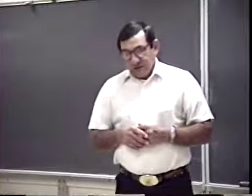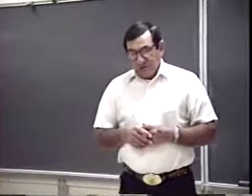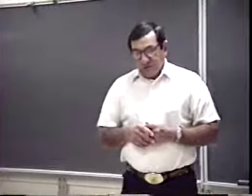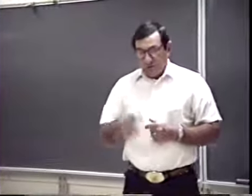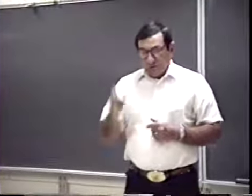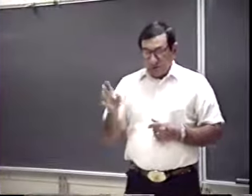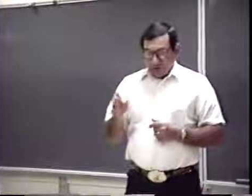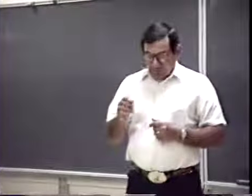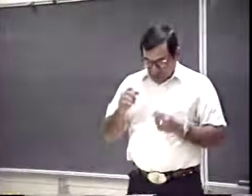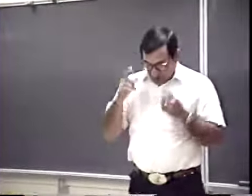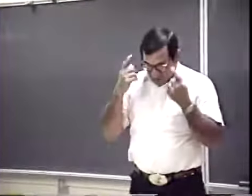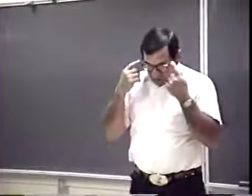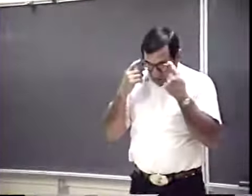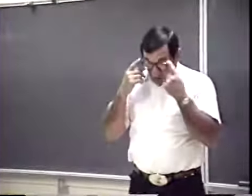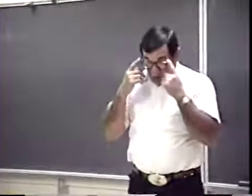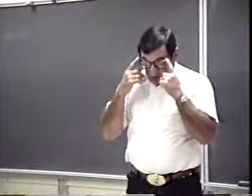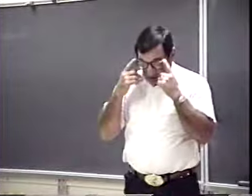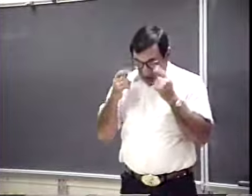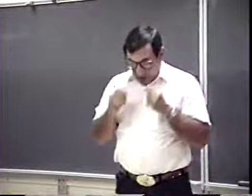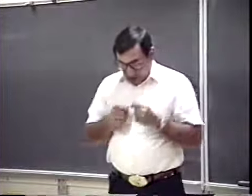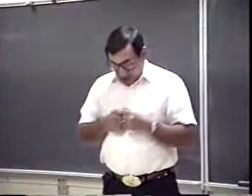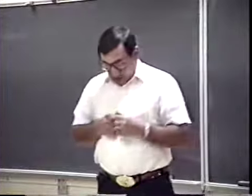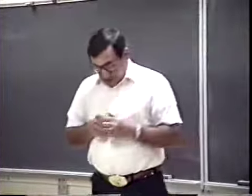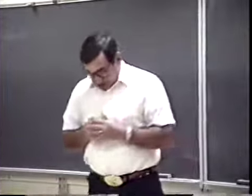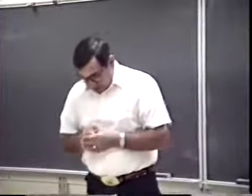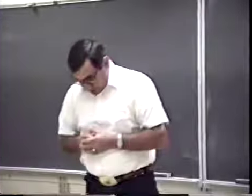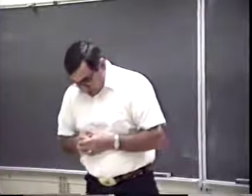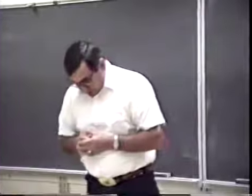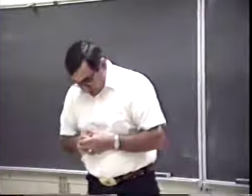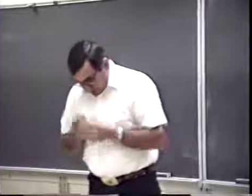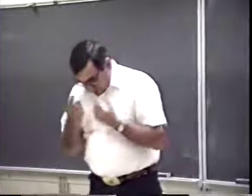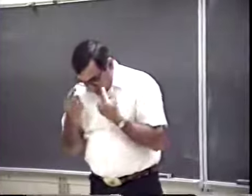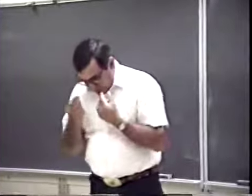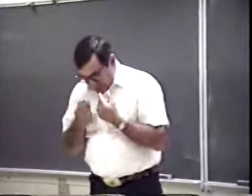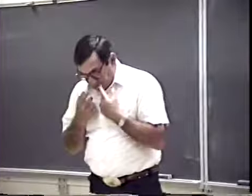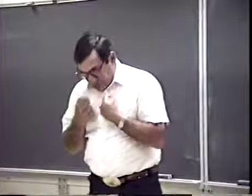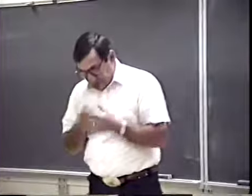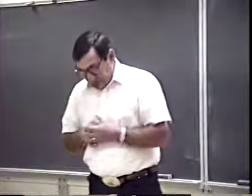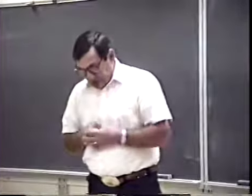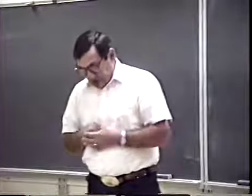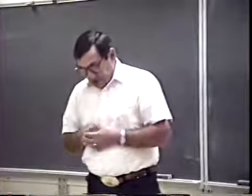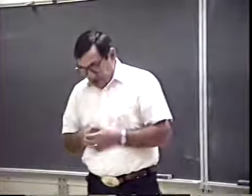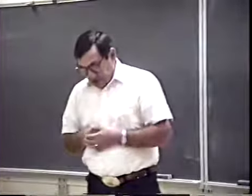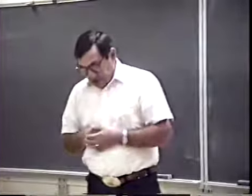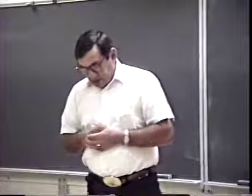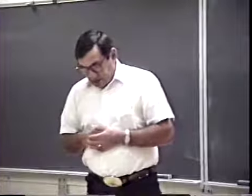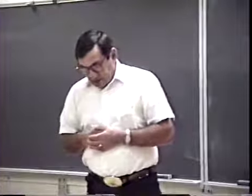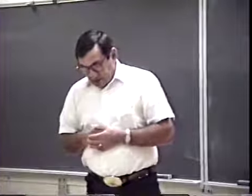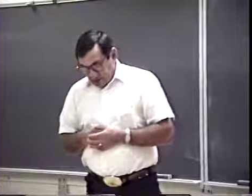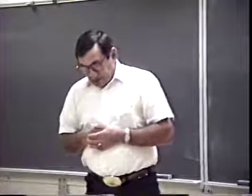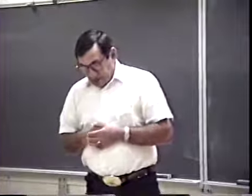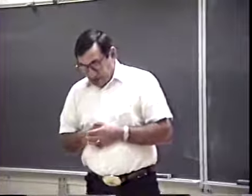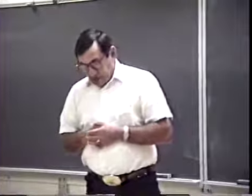The fourth warrior, the grandfather was so sad by then, he would just sit with his head down crying, sad, because these